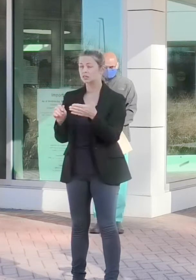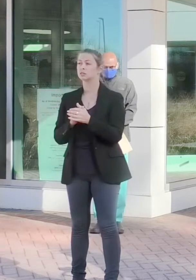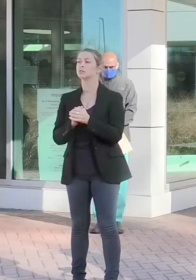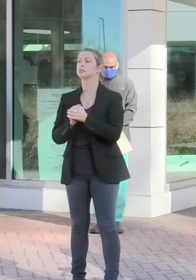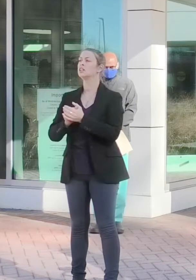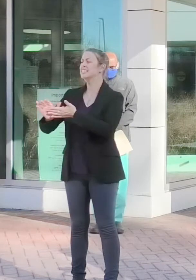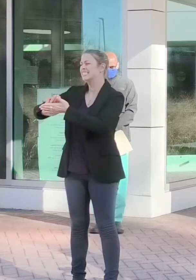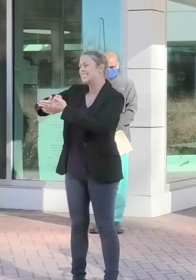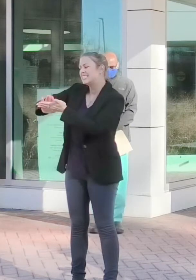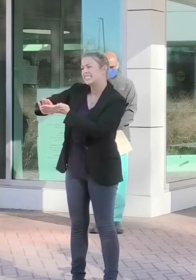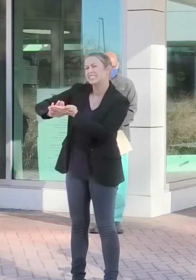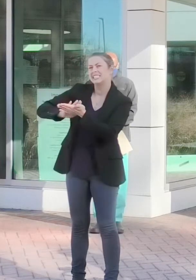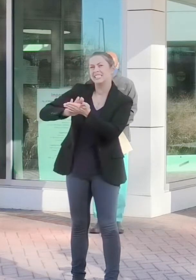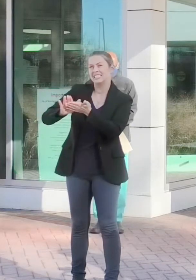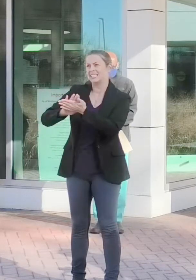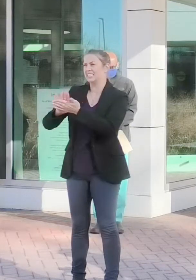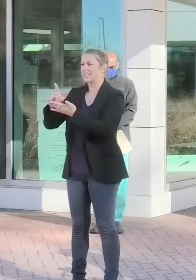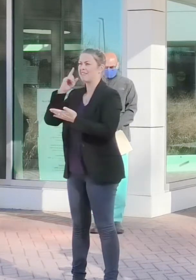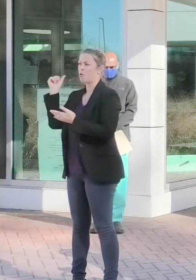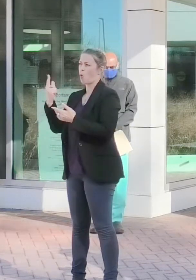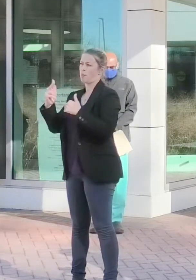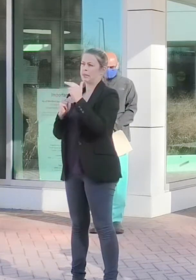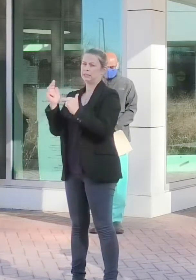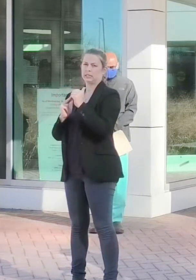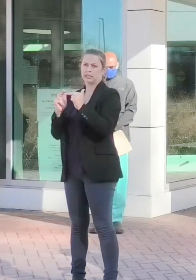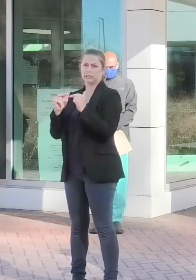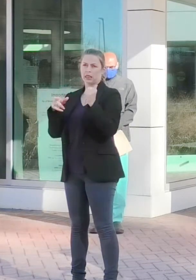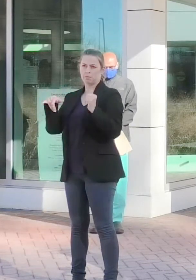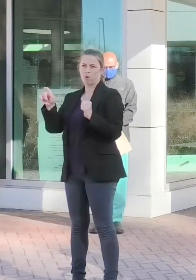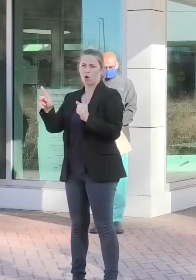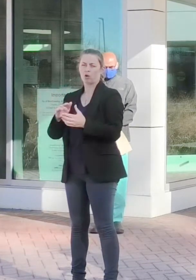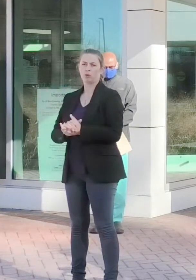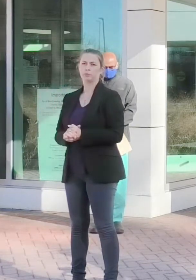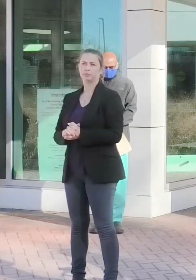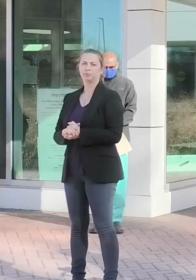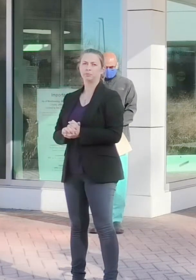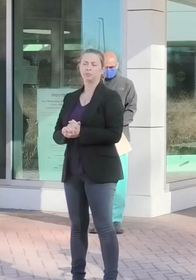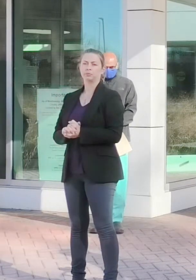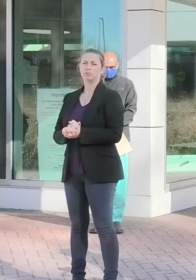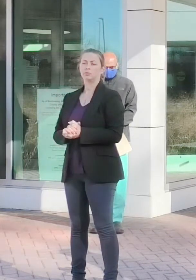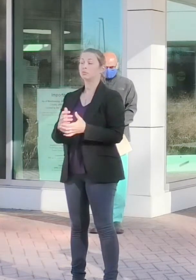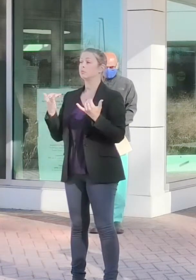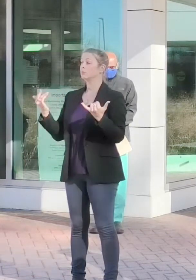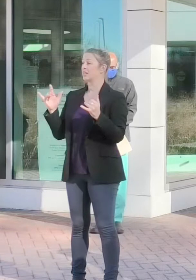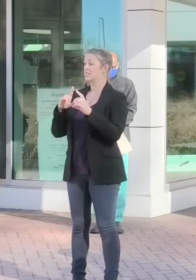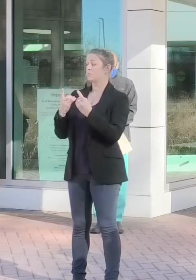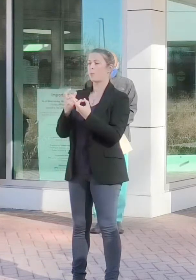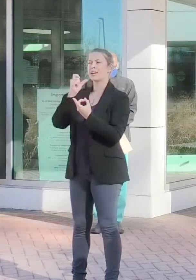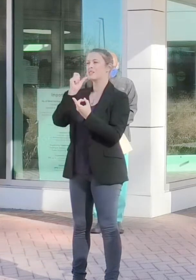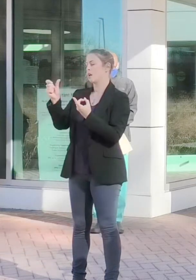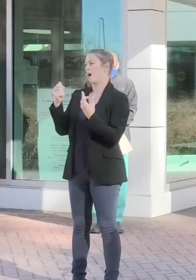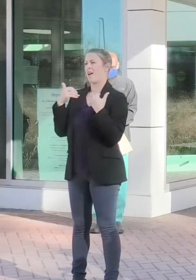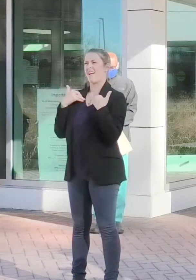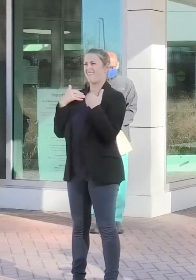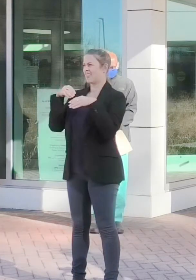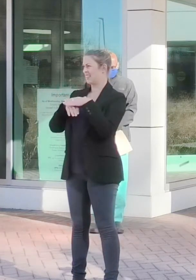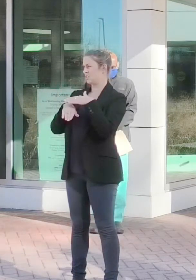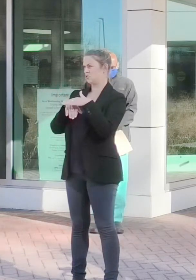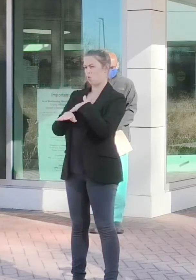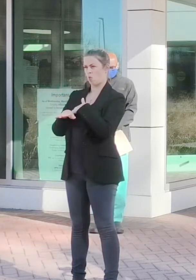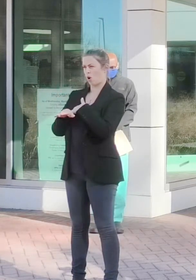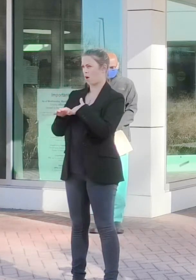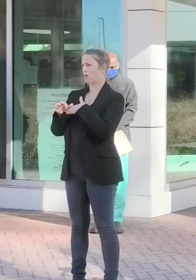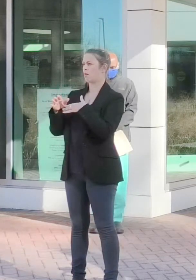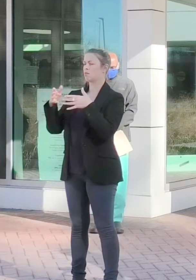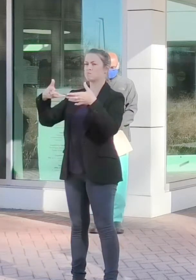practices, and more at our indoor facilities. Our department is not currently offering indoor basketball leagues and